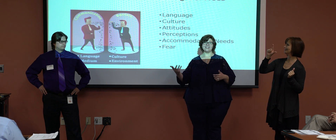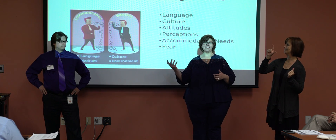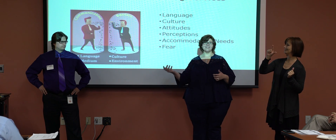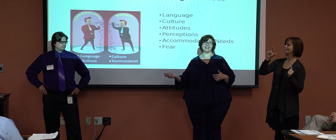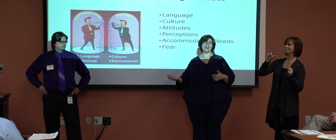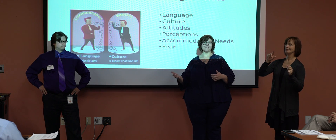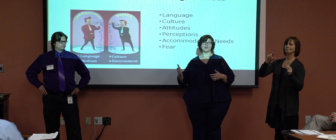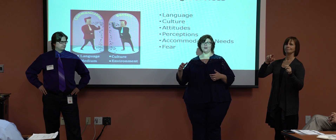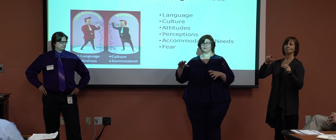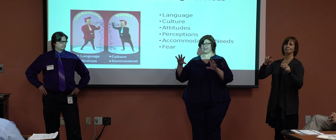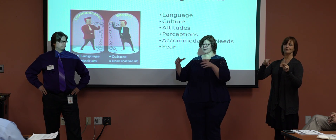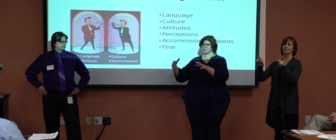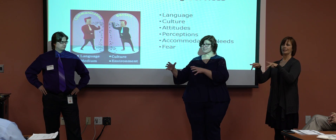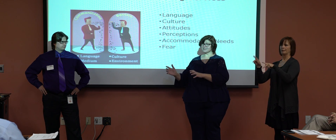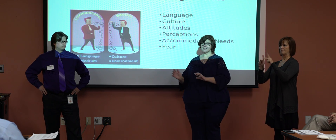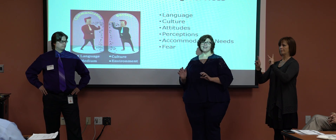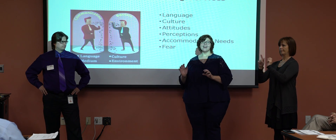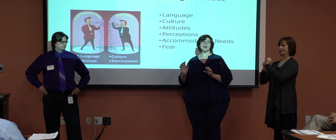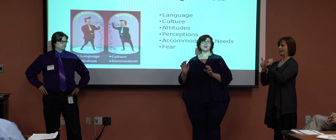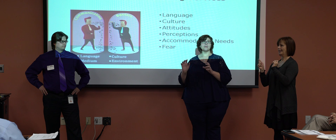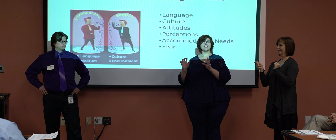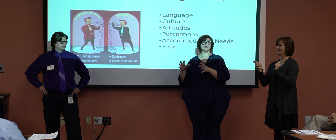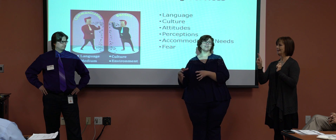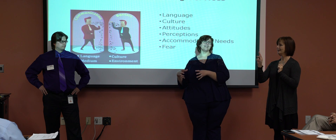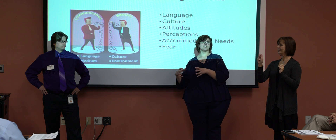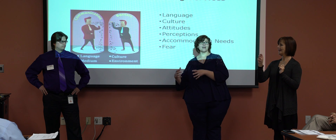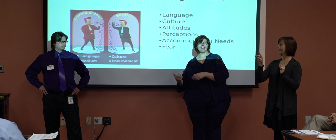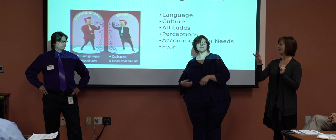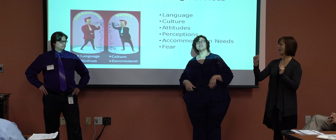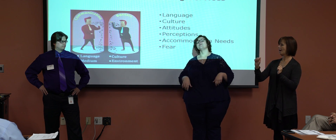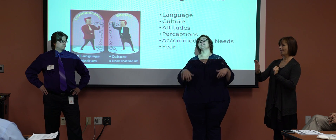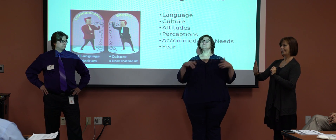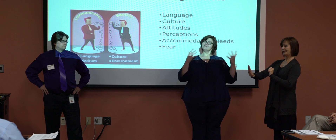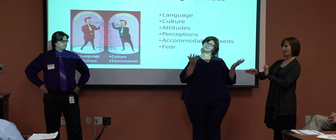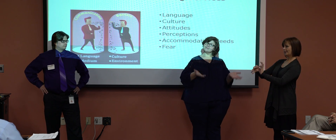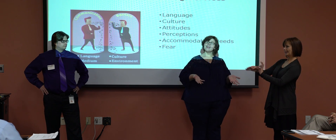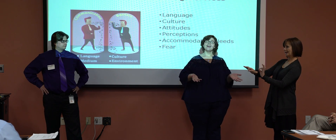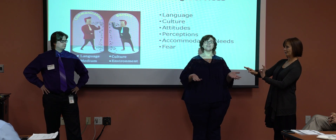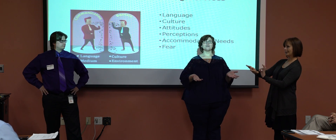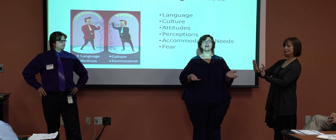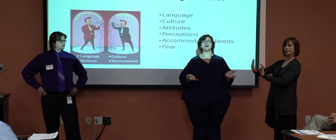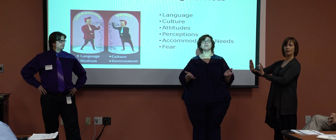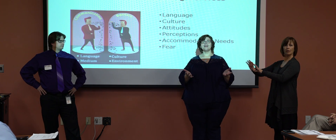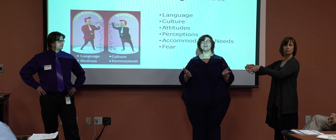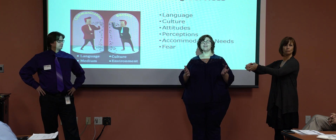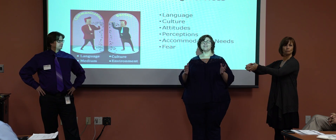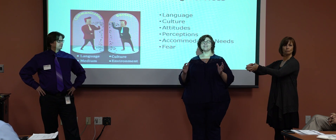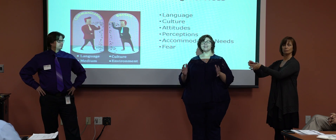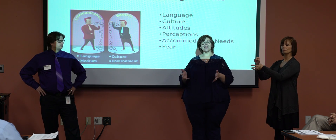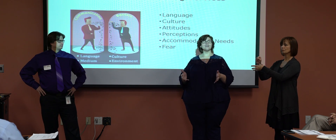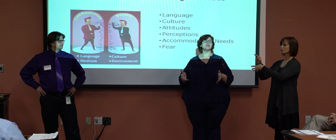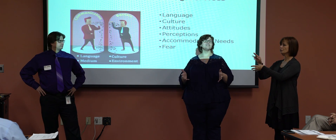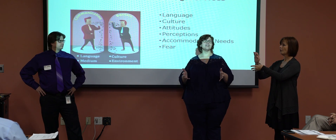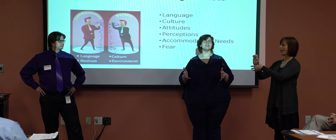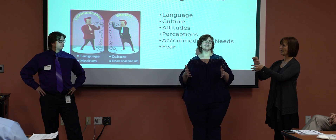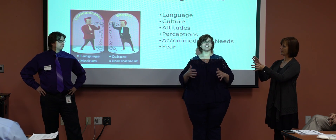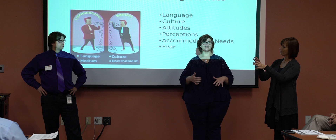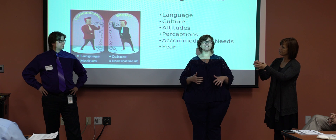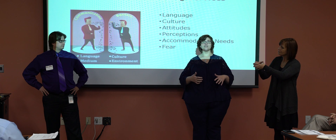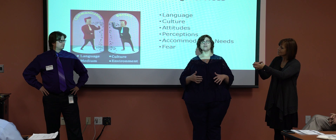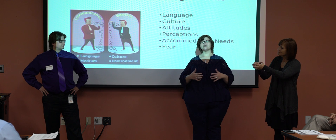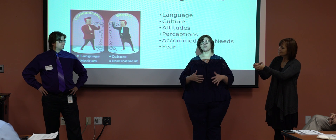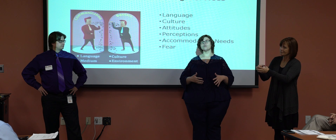in Kenya, they have their own languages based on their tribes. Well, a tribe, the language